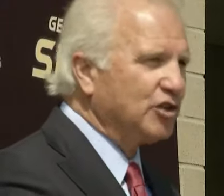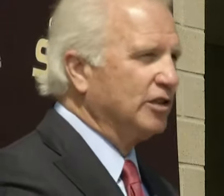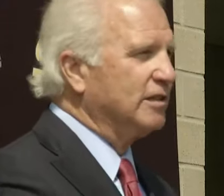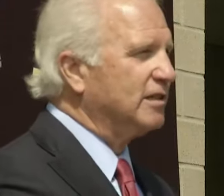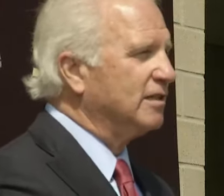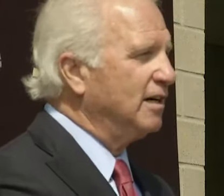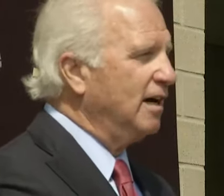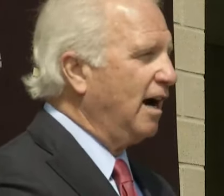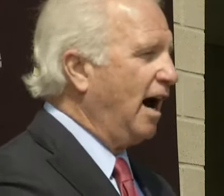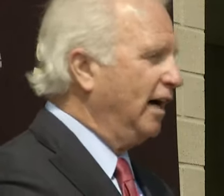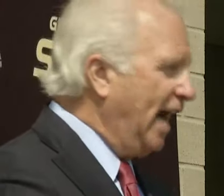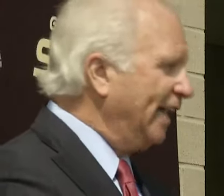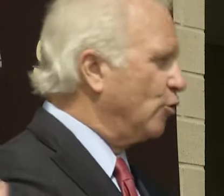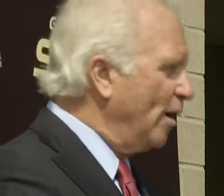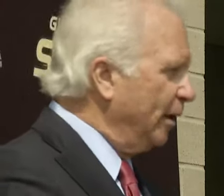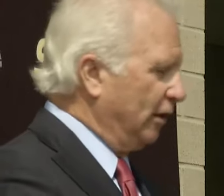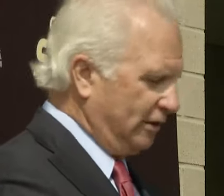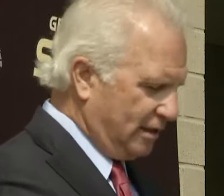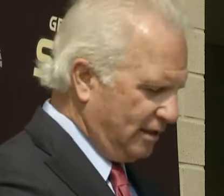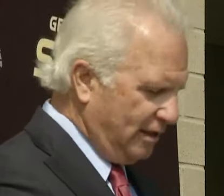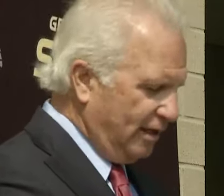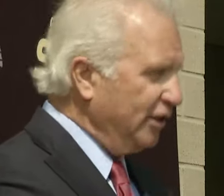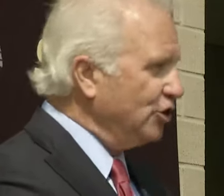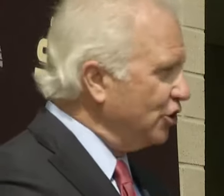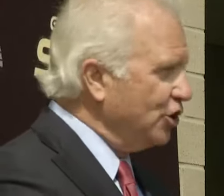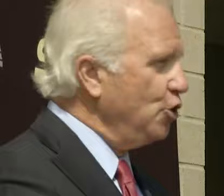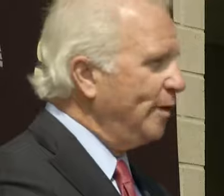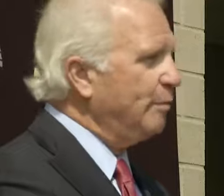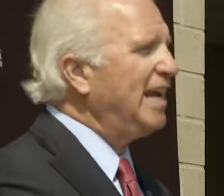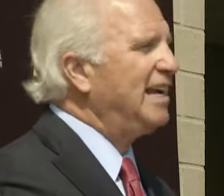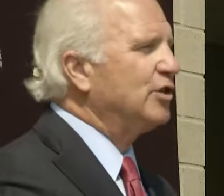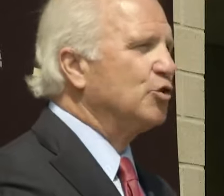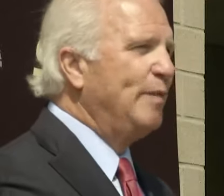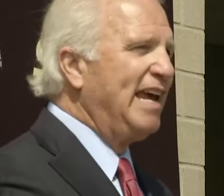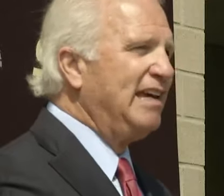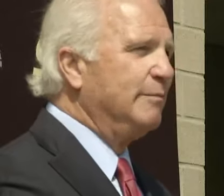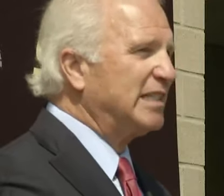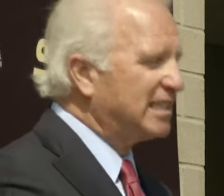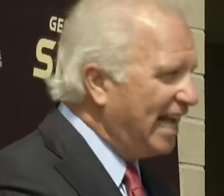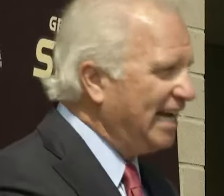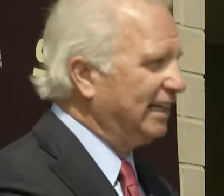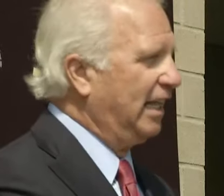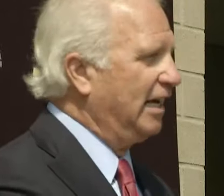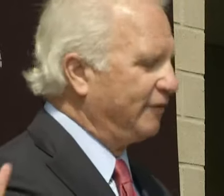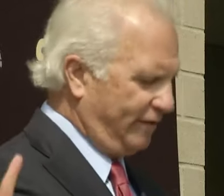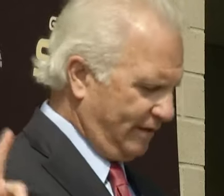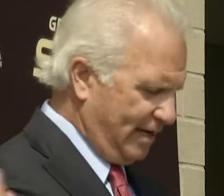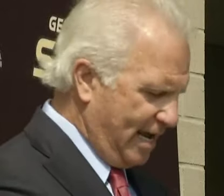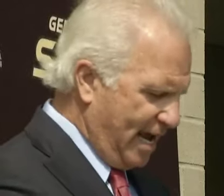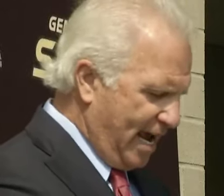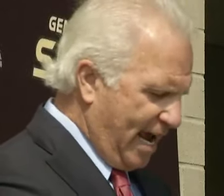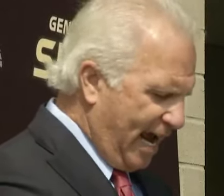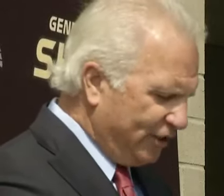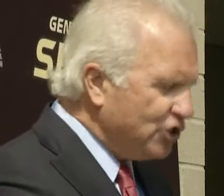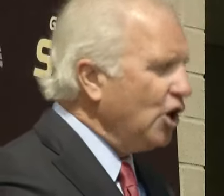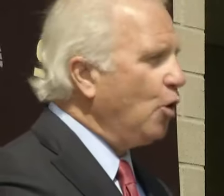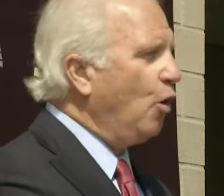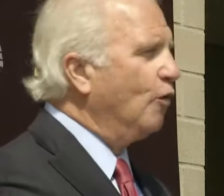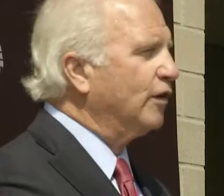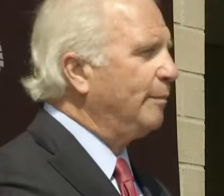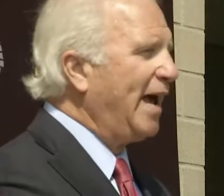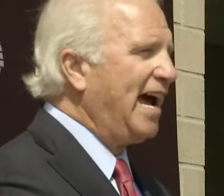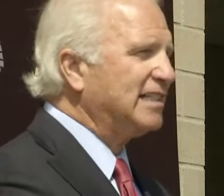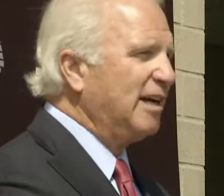with convictions are not criminals. They're just human beings who made a mistake in life. And